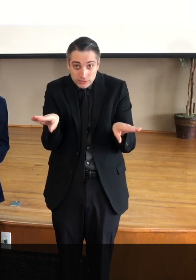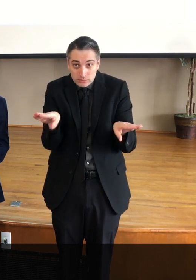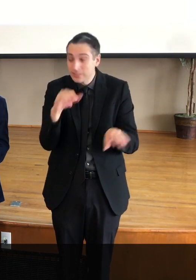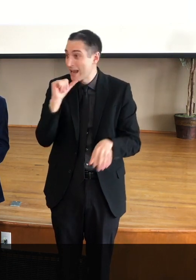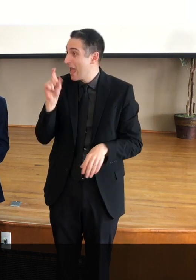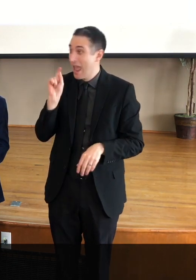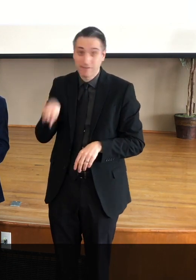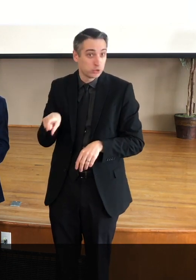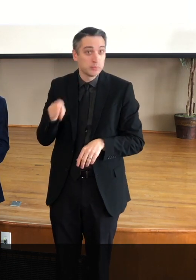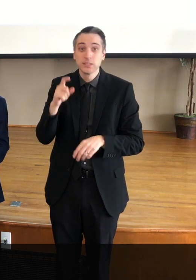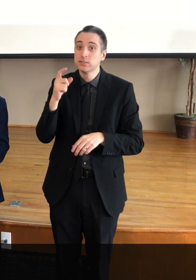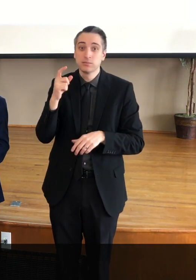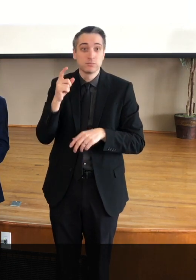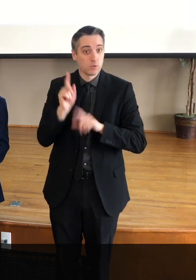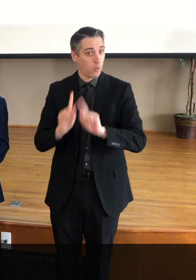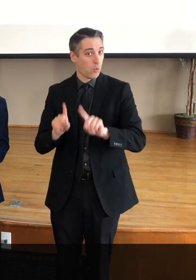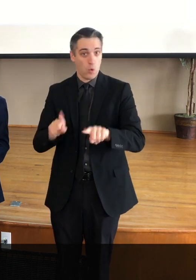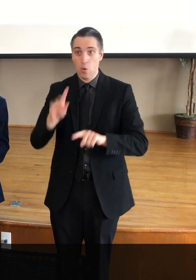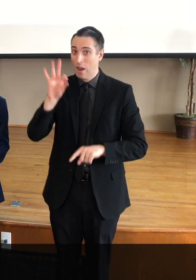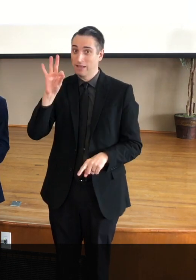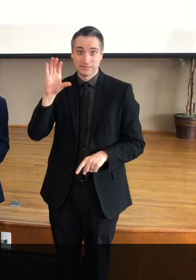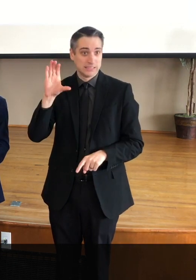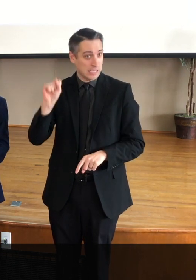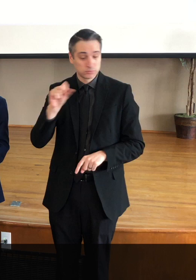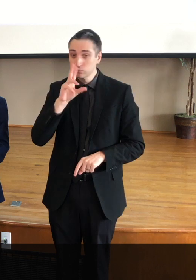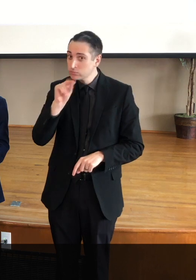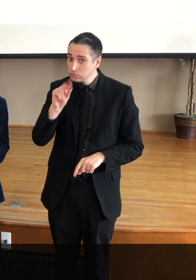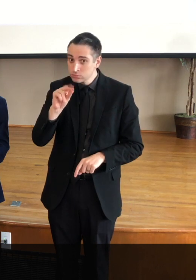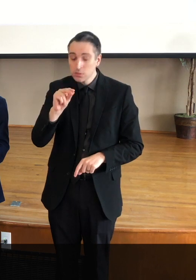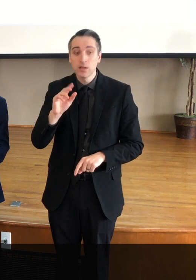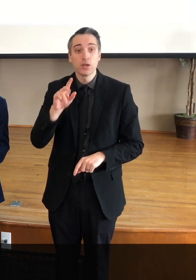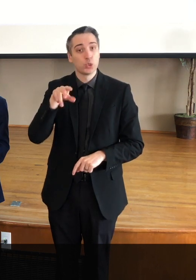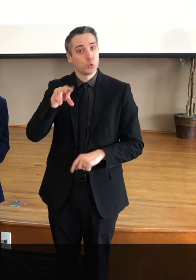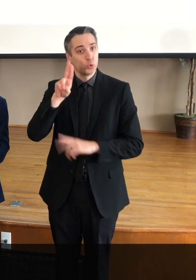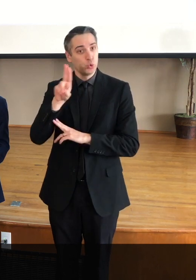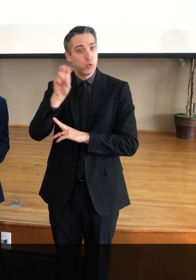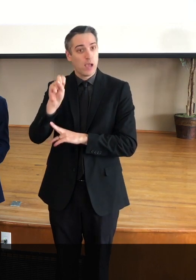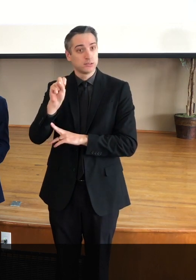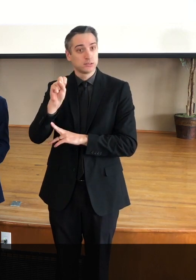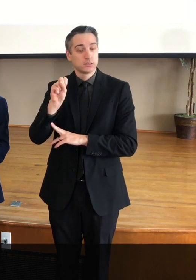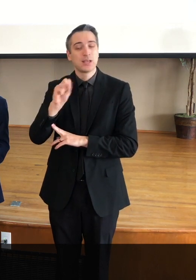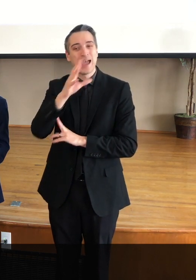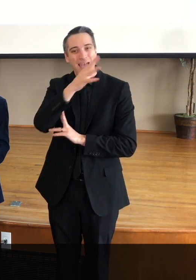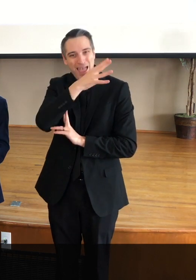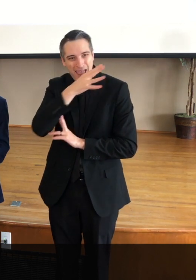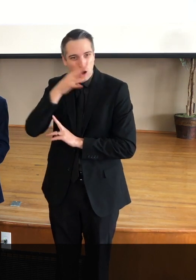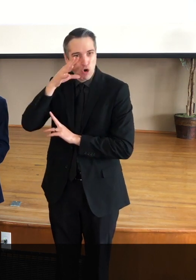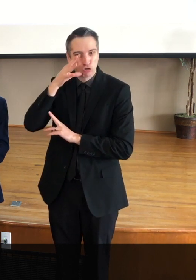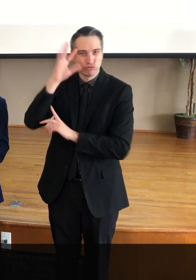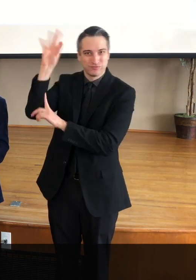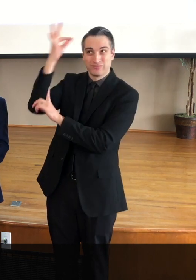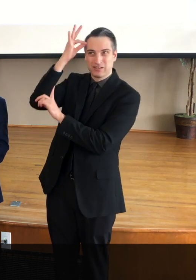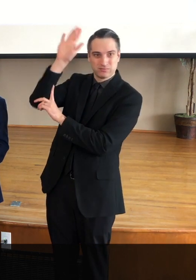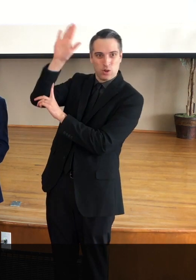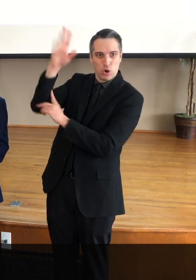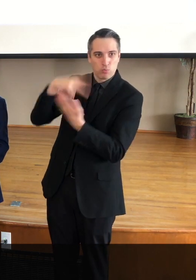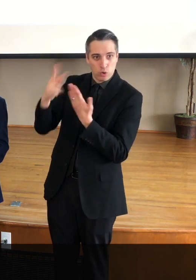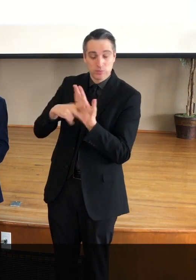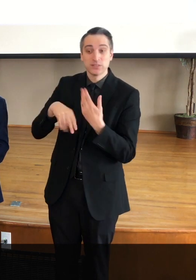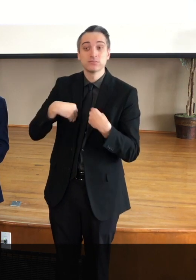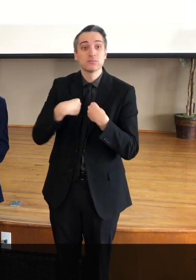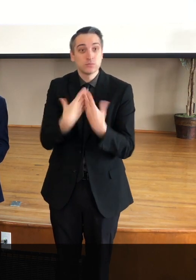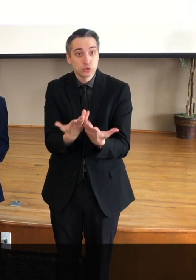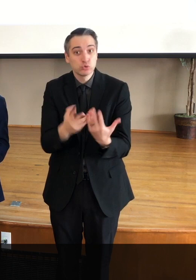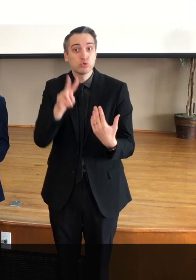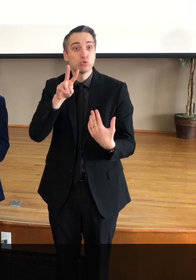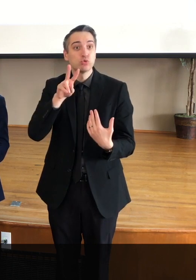School students. This is a U.S. Department of Agriculture program, and so yesterday we actually served more than 3,200 meals. Today